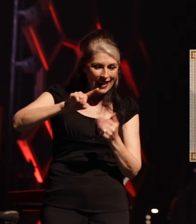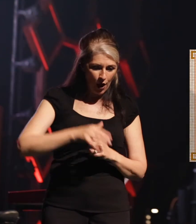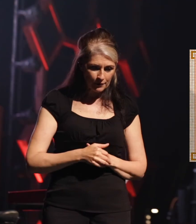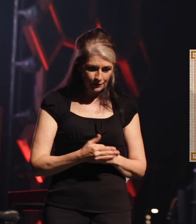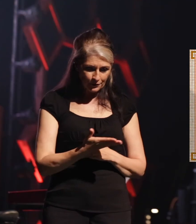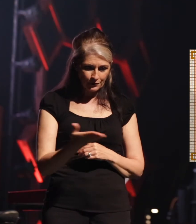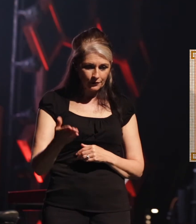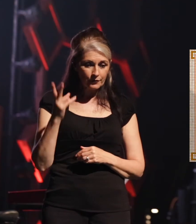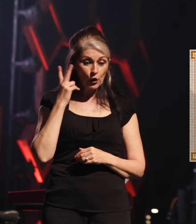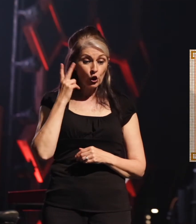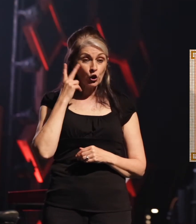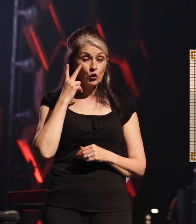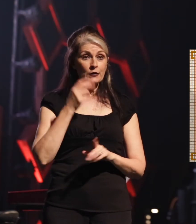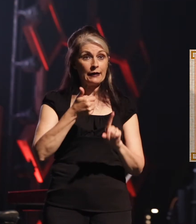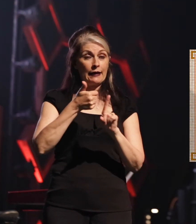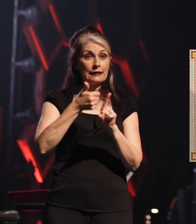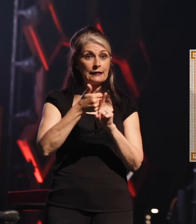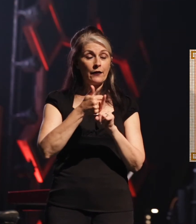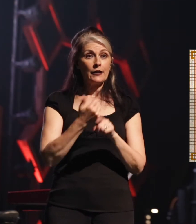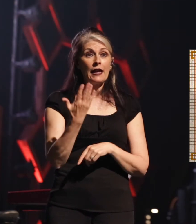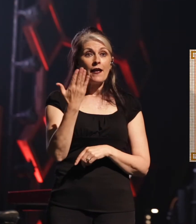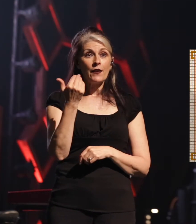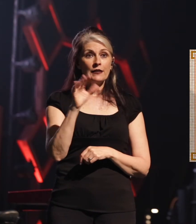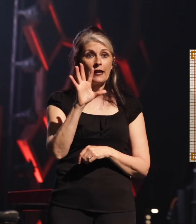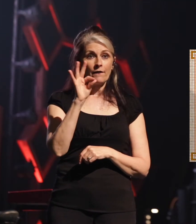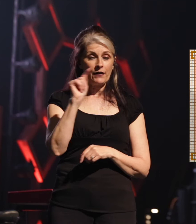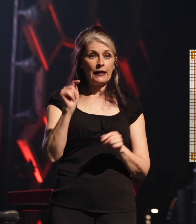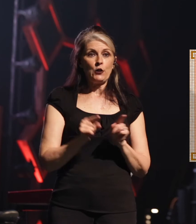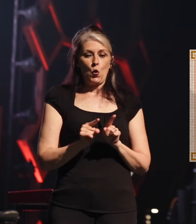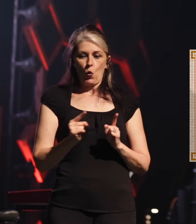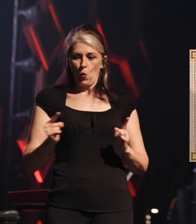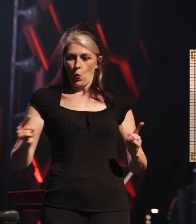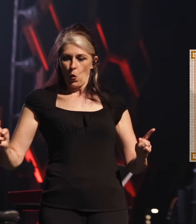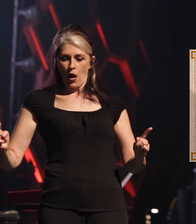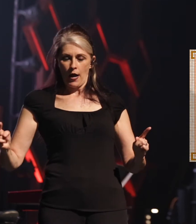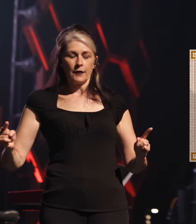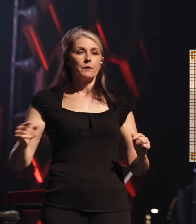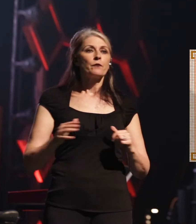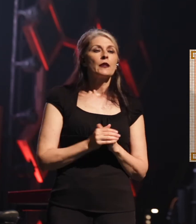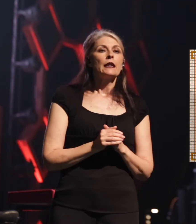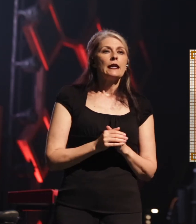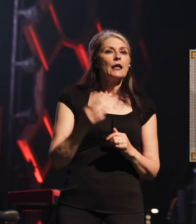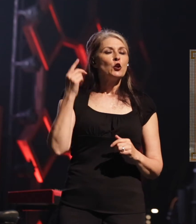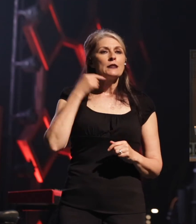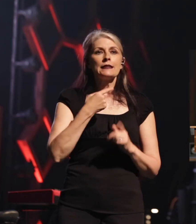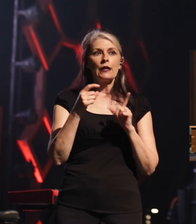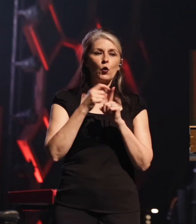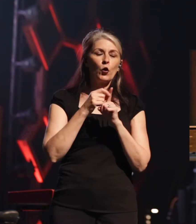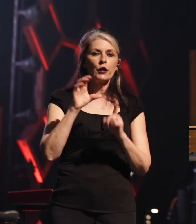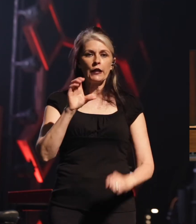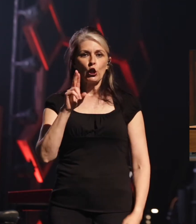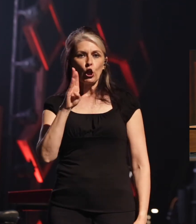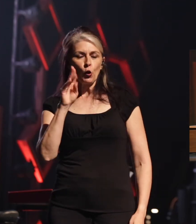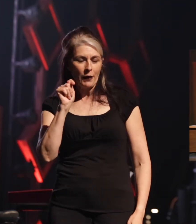tabernacle itself, it was 15 feet wide. Scripture tells us it was 10 cubits. Anytime you hear the word or cubit in Scripture,